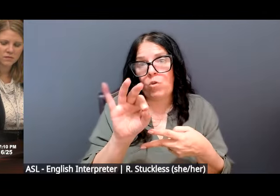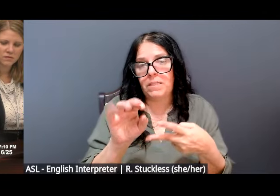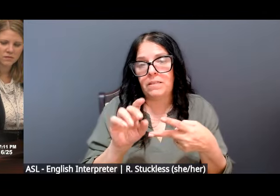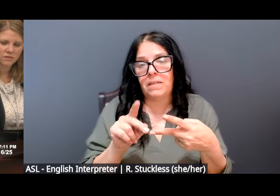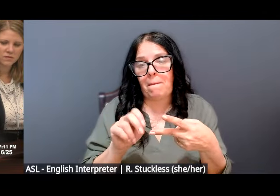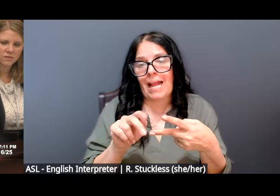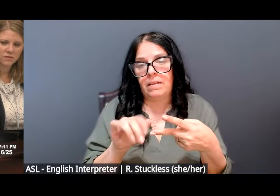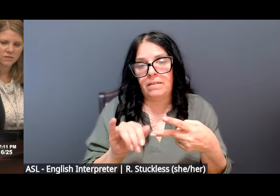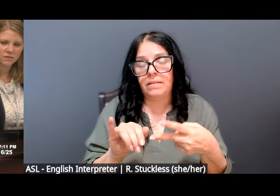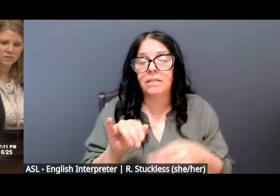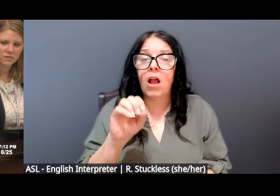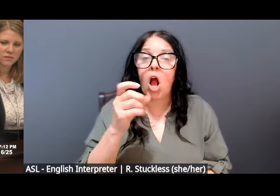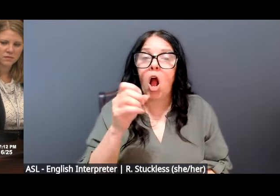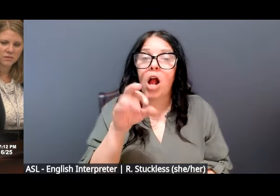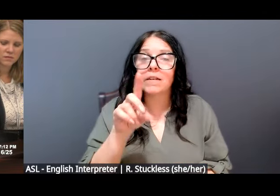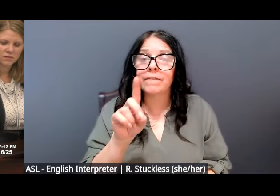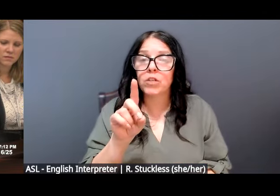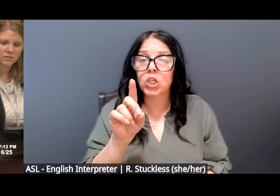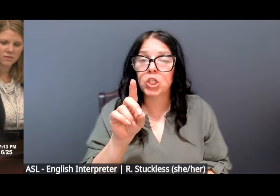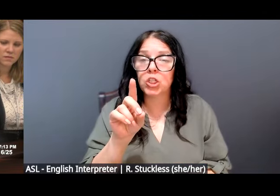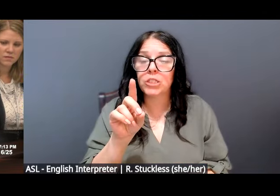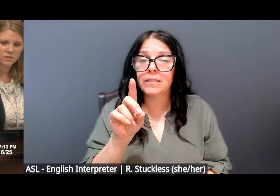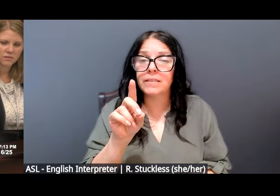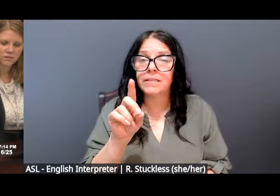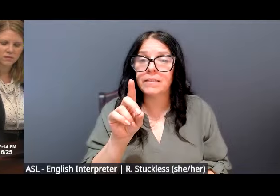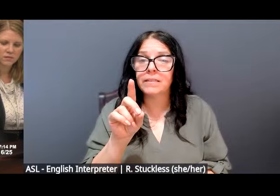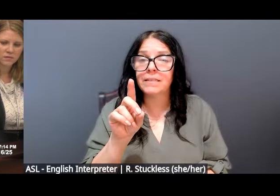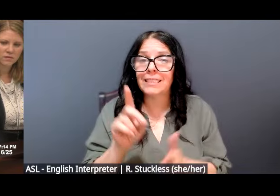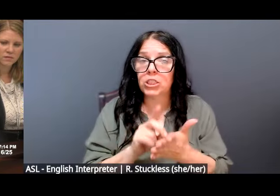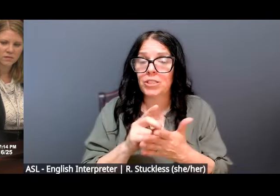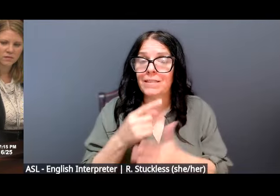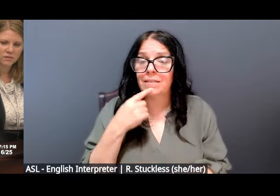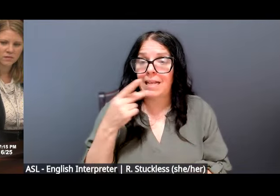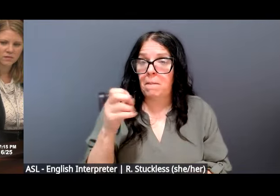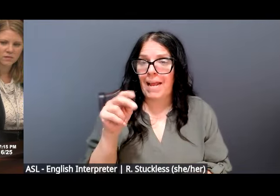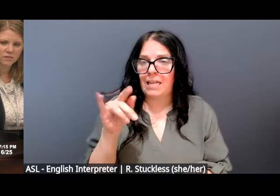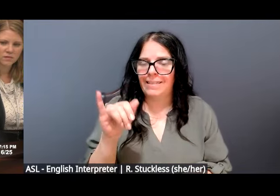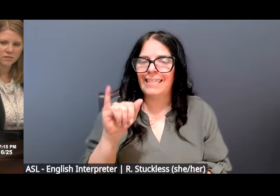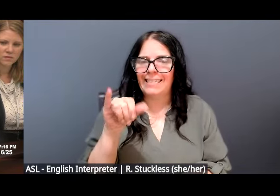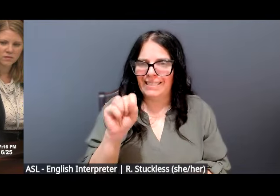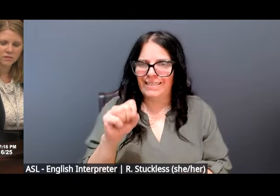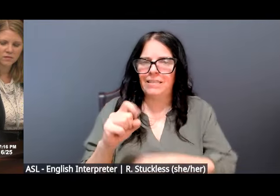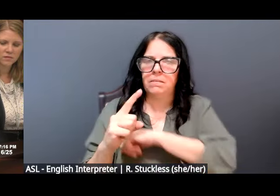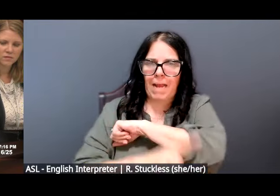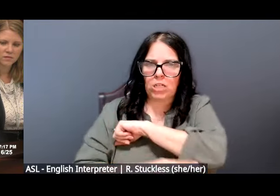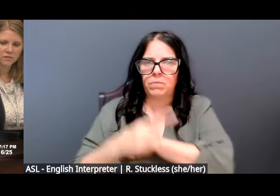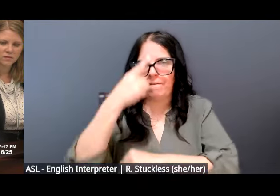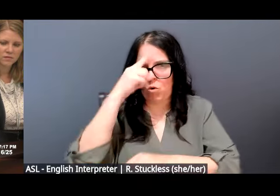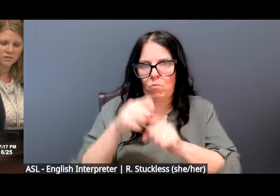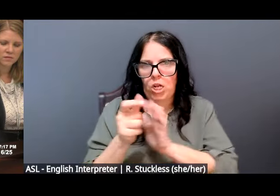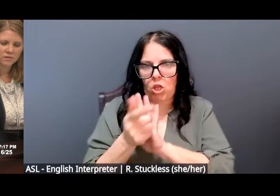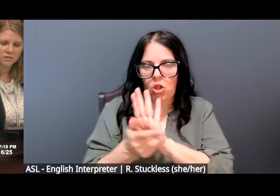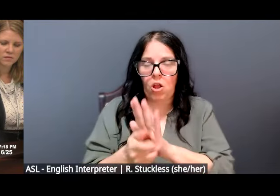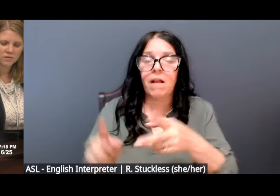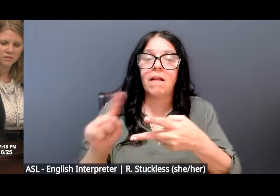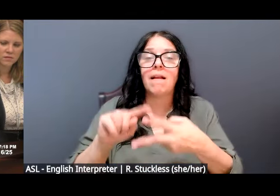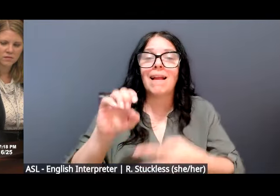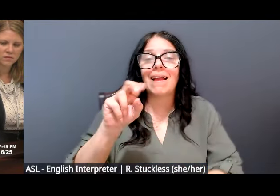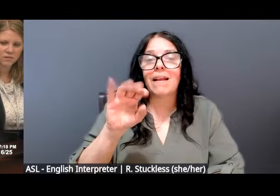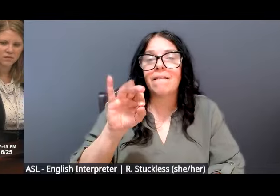is defined as a punishment imposed for breaking a law, whereas enforcement is defined under Oxford as the act of